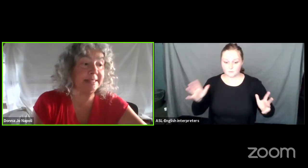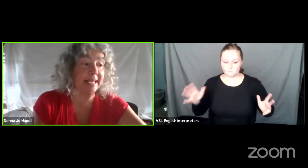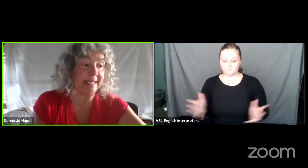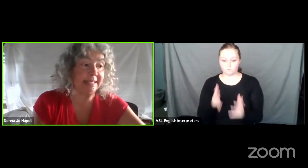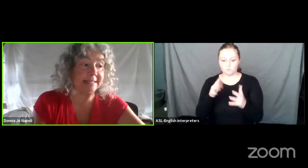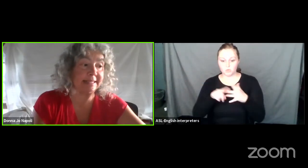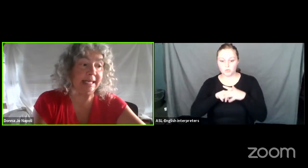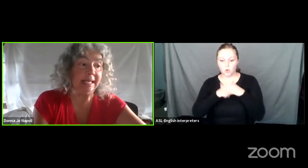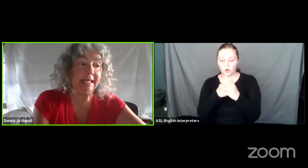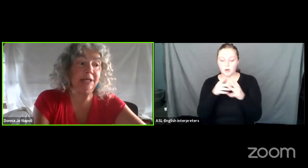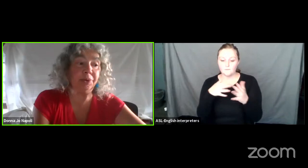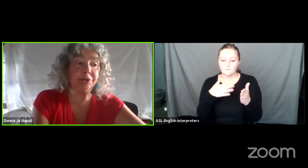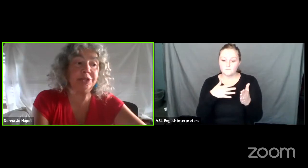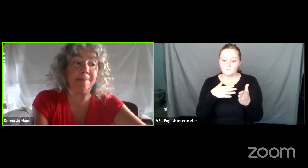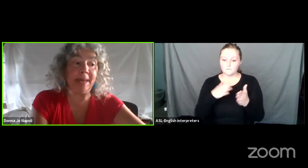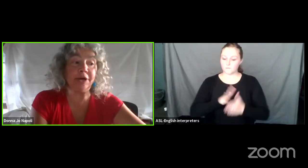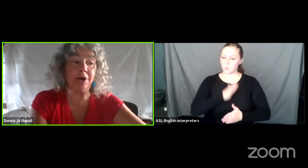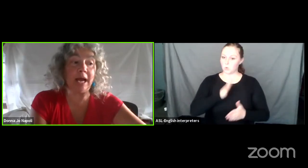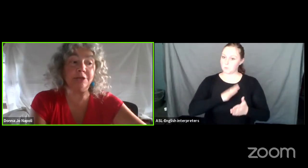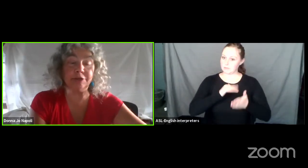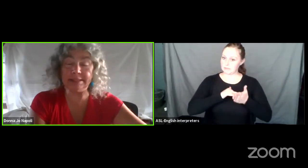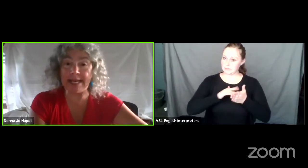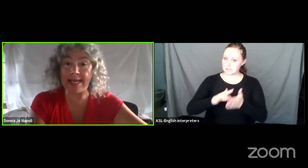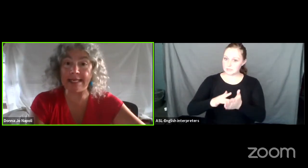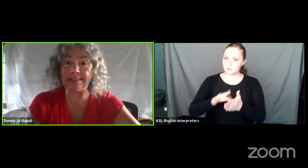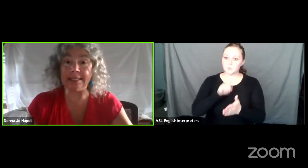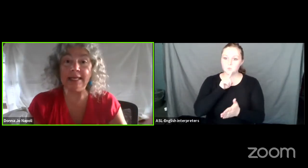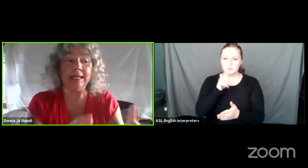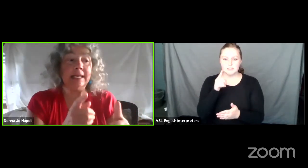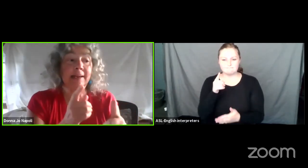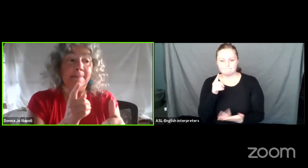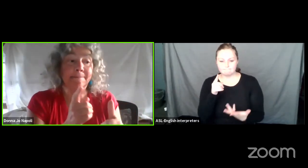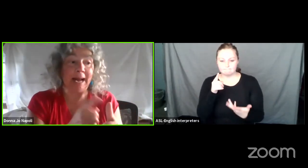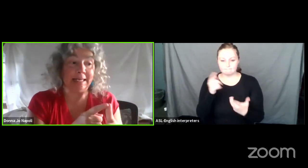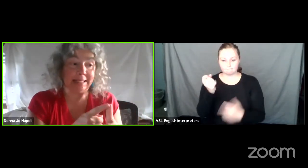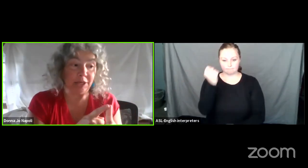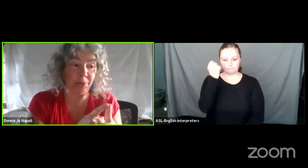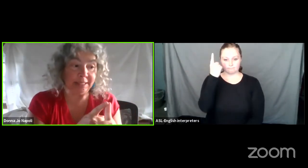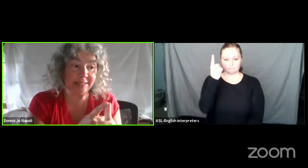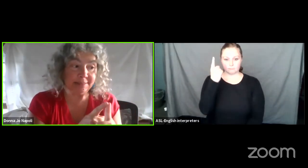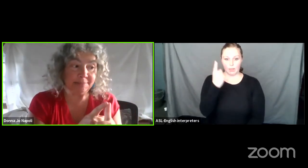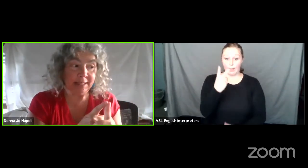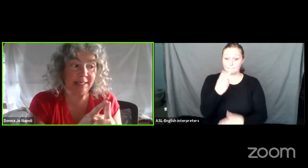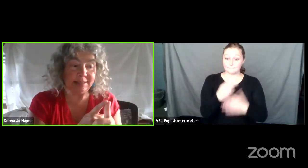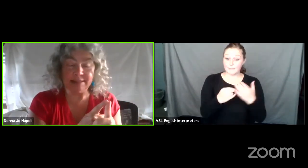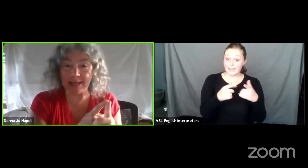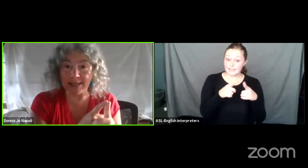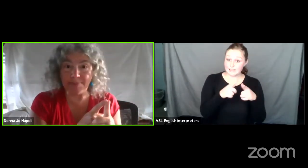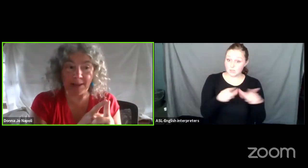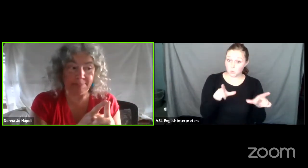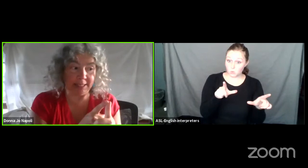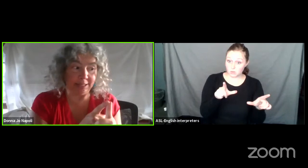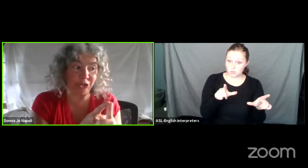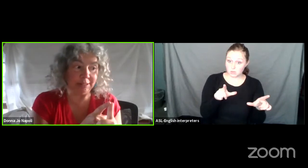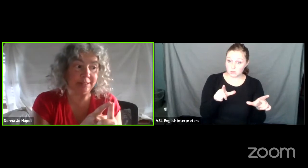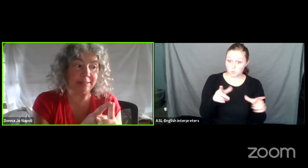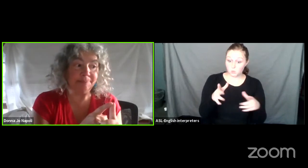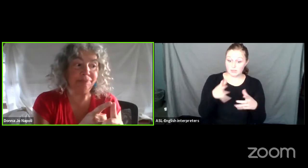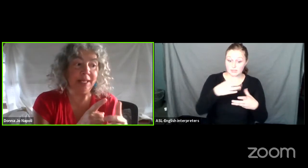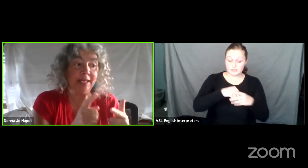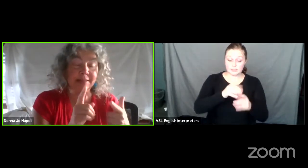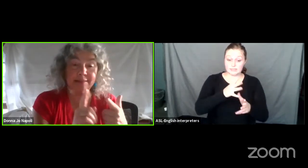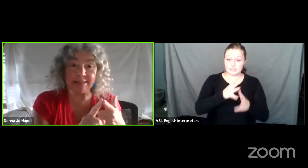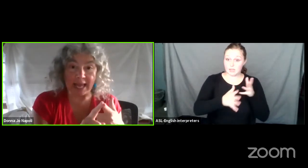formal studies in order to better understand bilingualism in signing